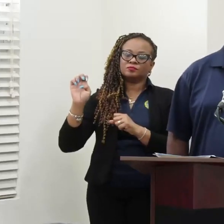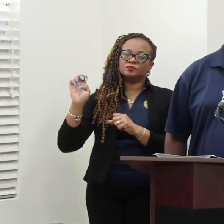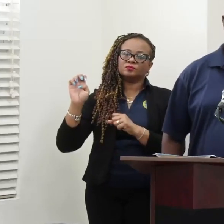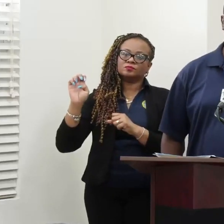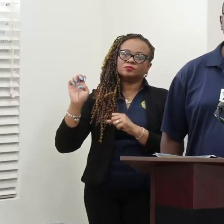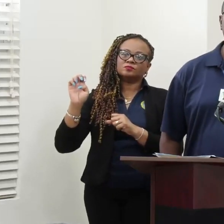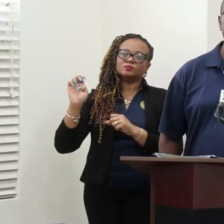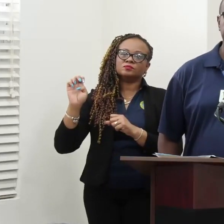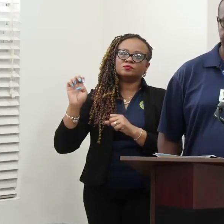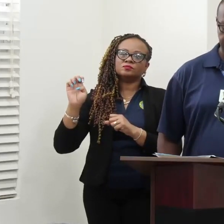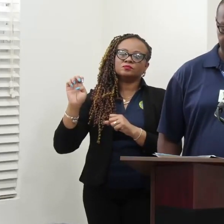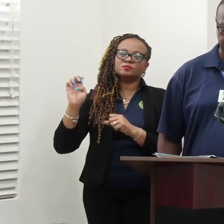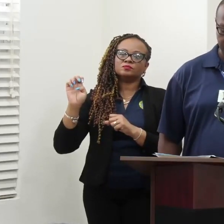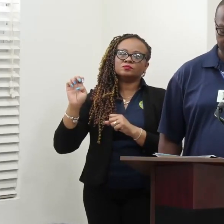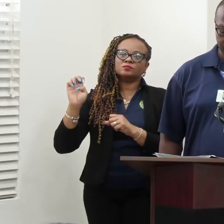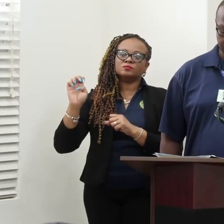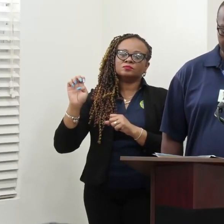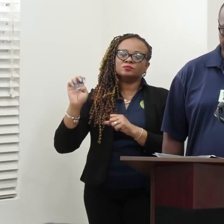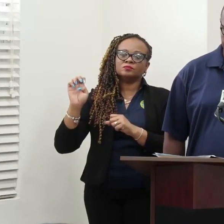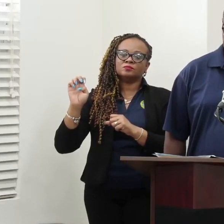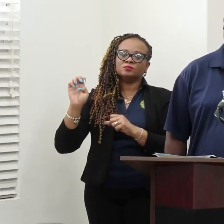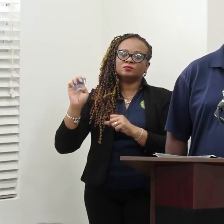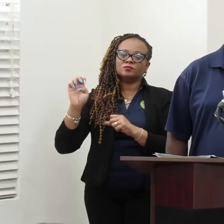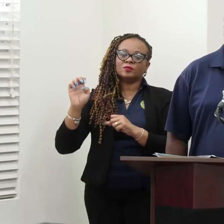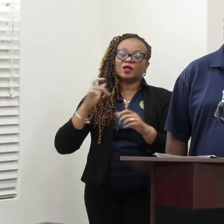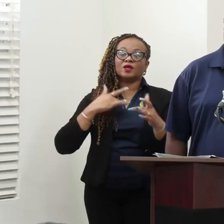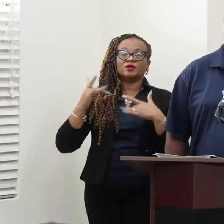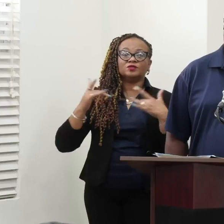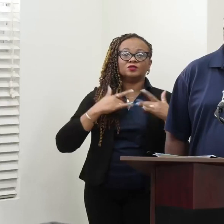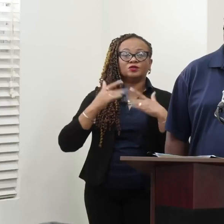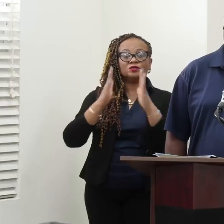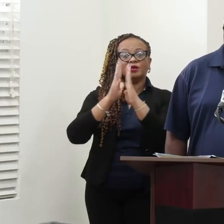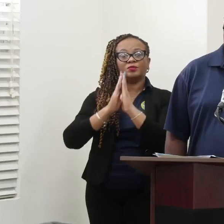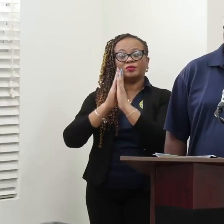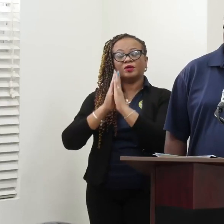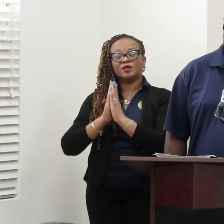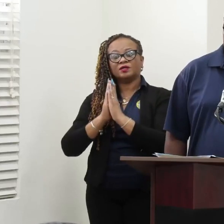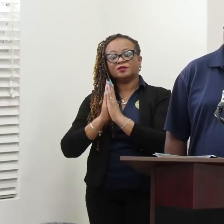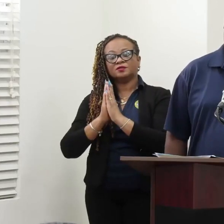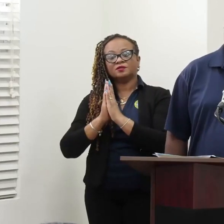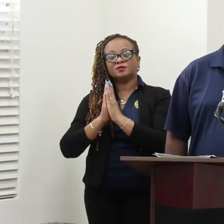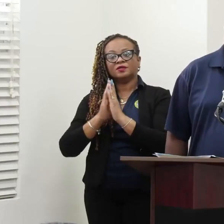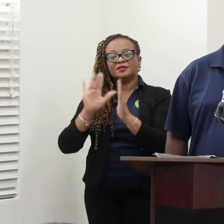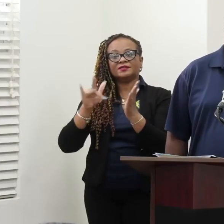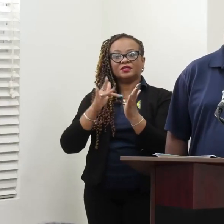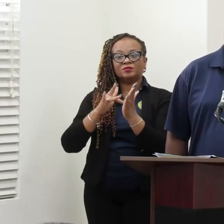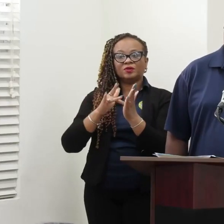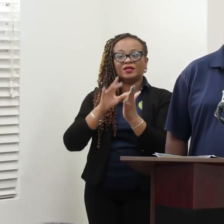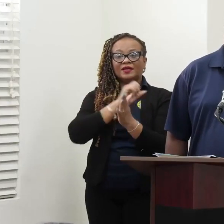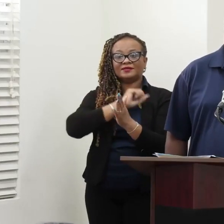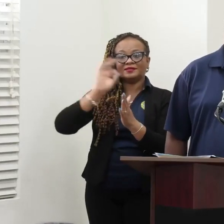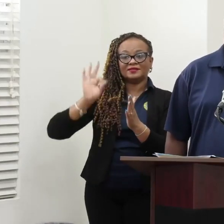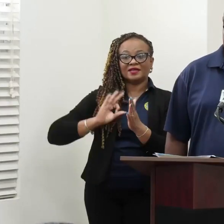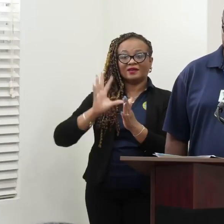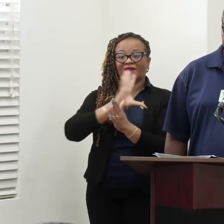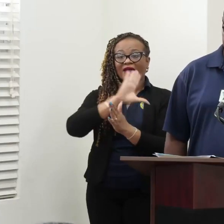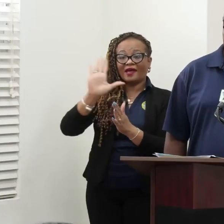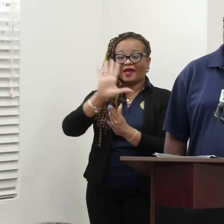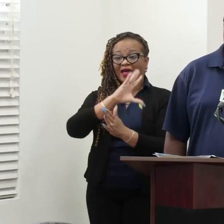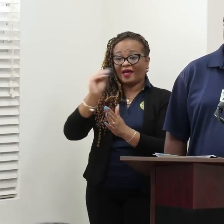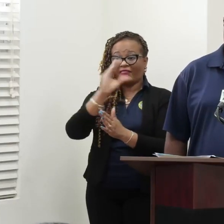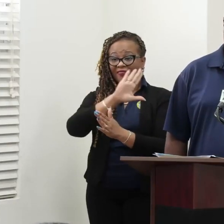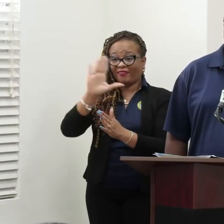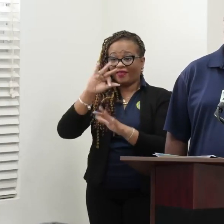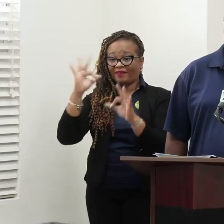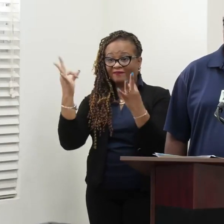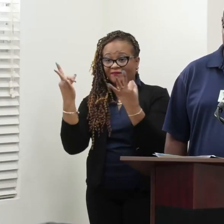qui a appelé Nicole. Our concerns and prayers are centered upon our staff and their families